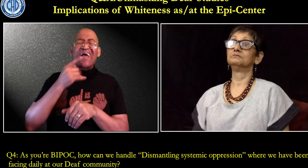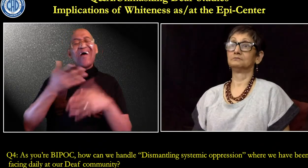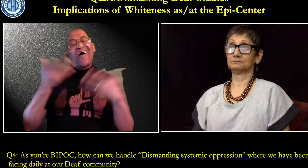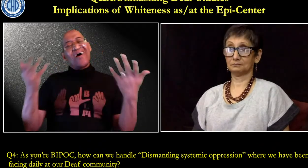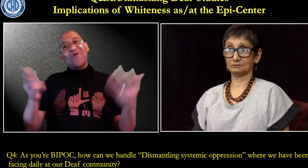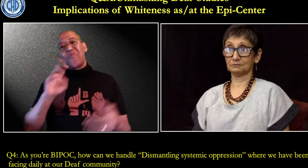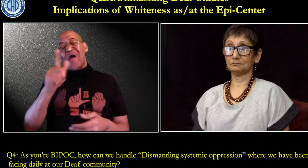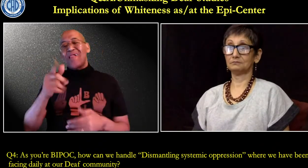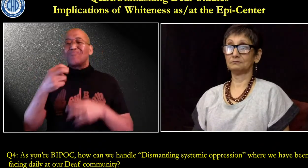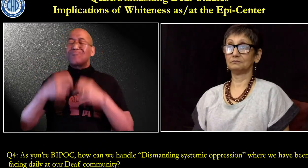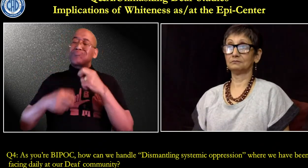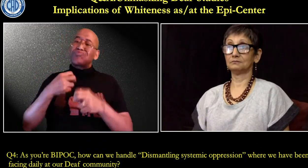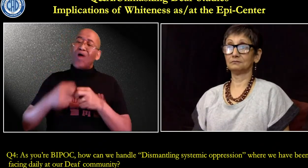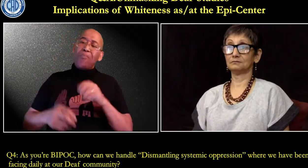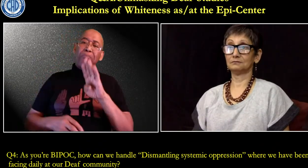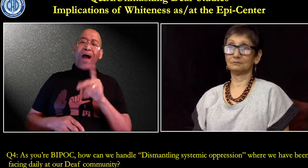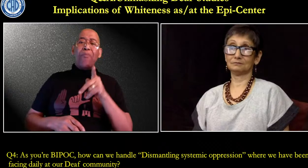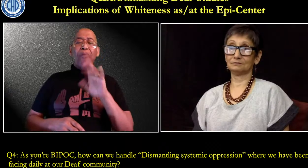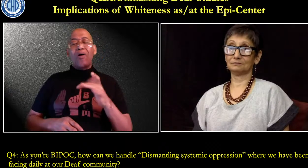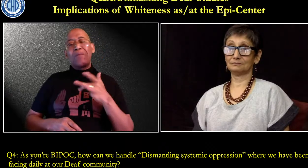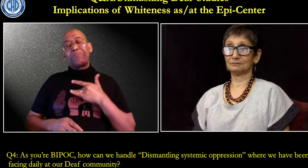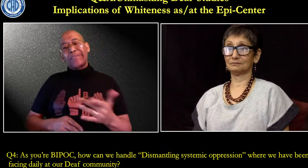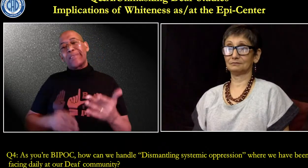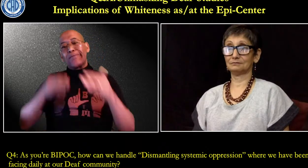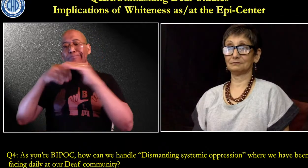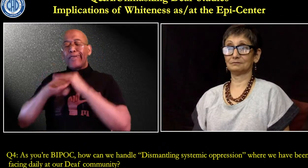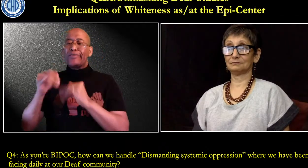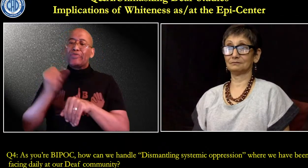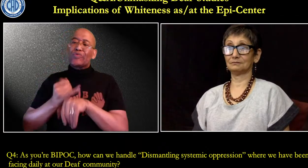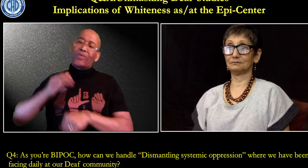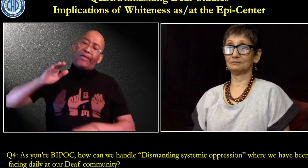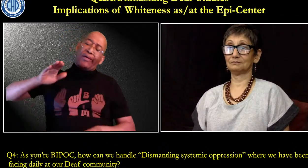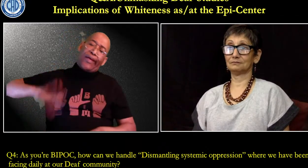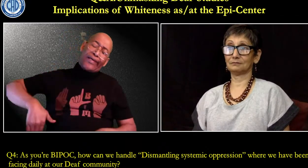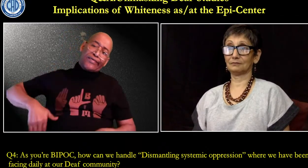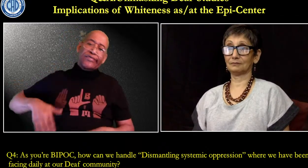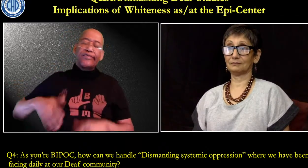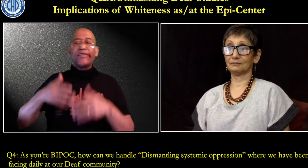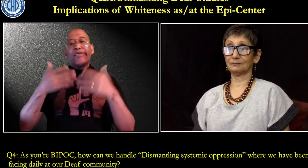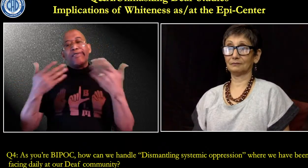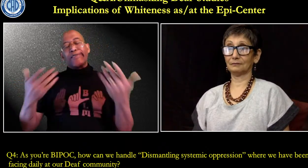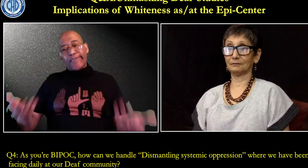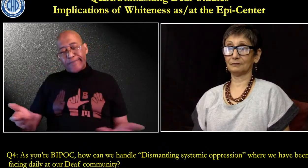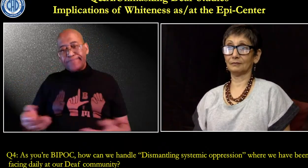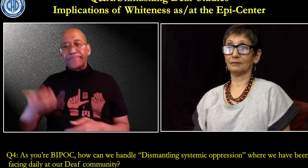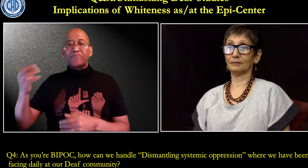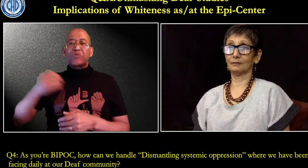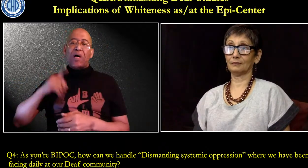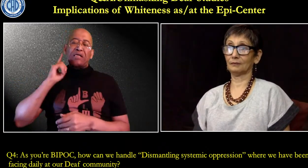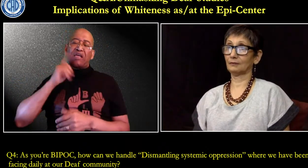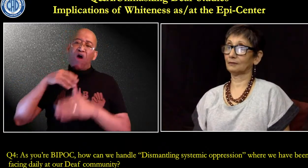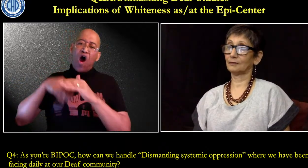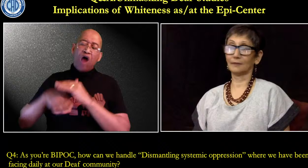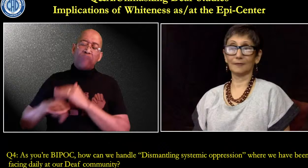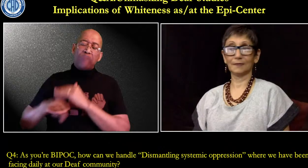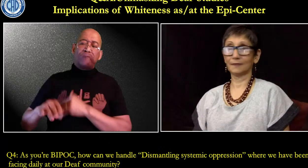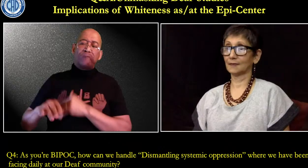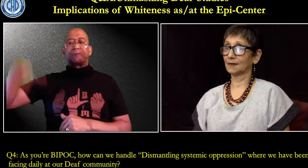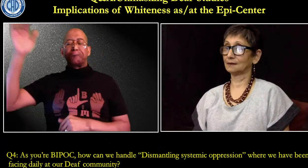try to understand why that's there or isn't there. And when it comes to the institution, there's problems that happen to be with access, with BIPOC,